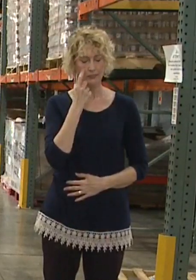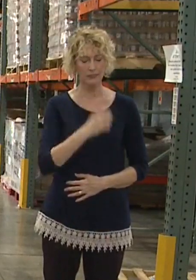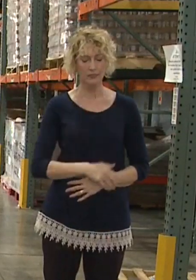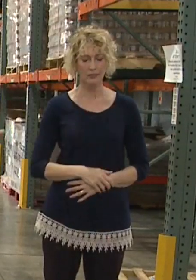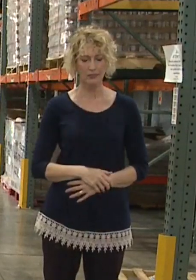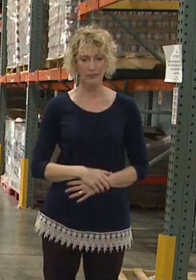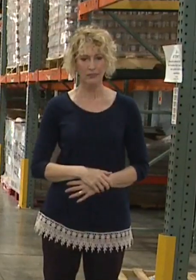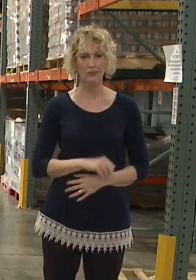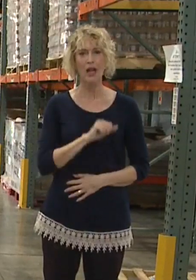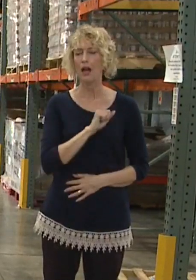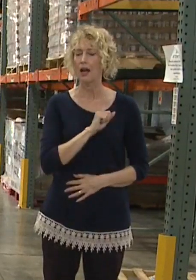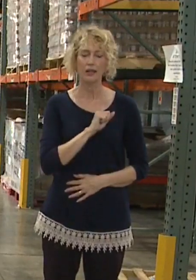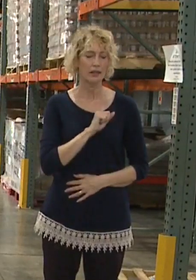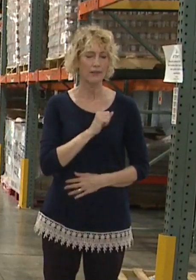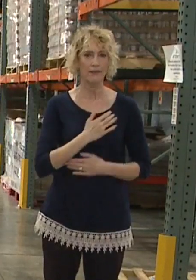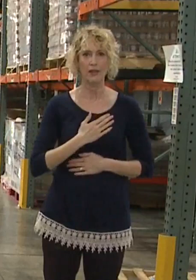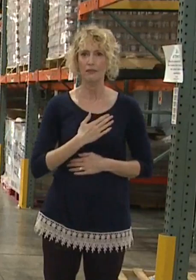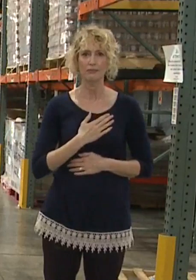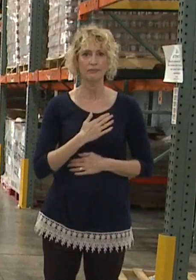I love my staff.